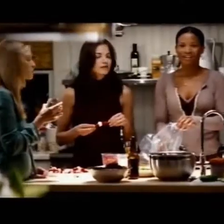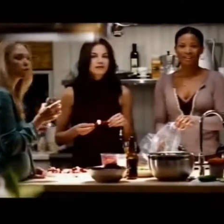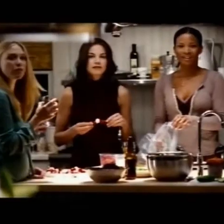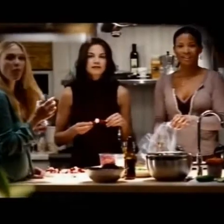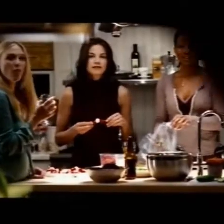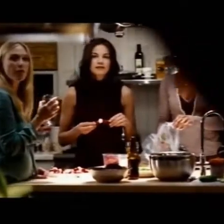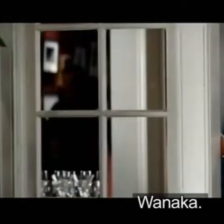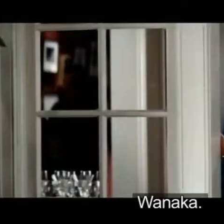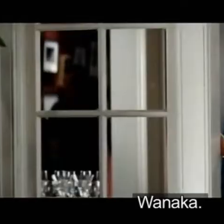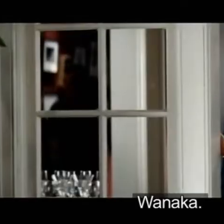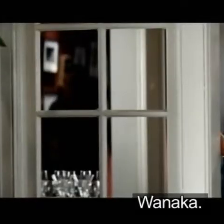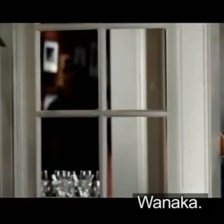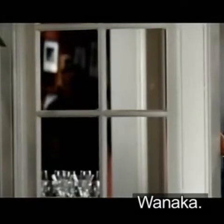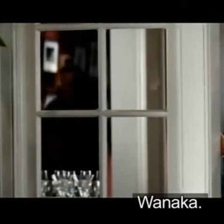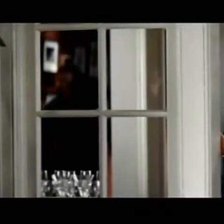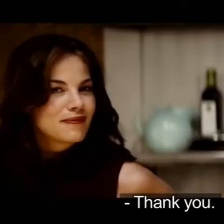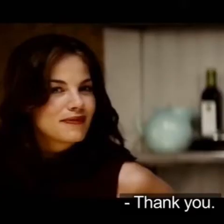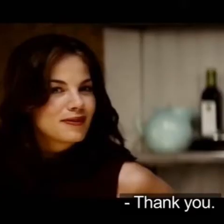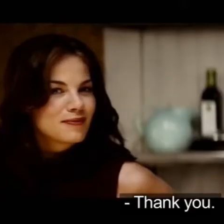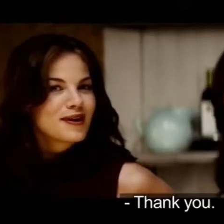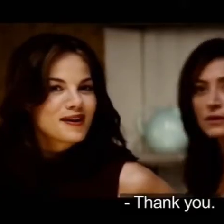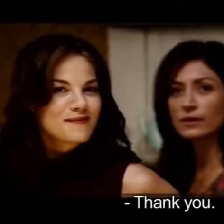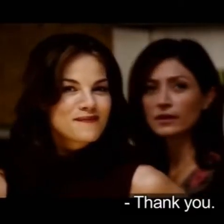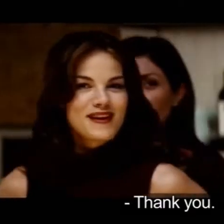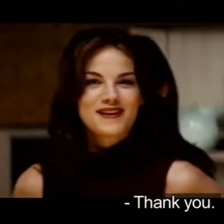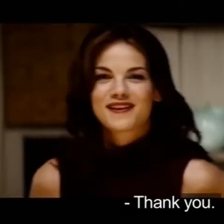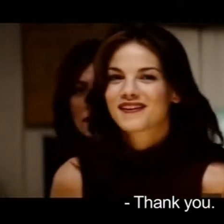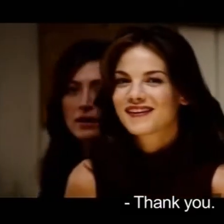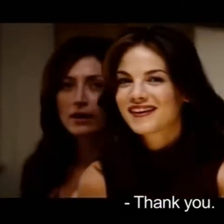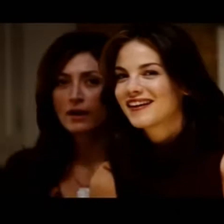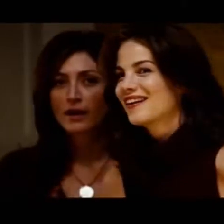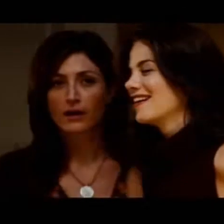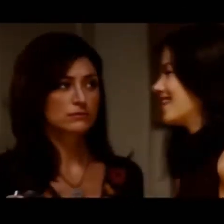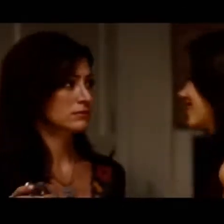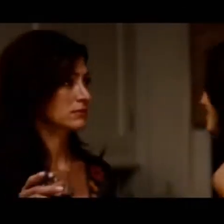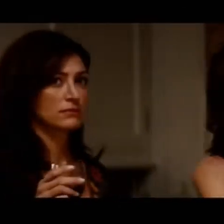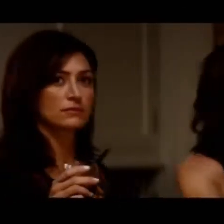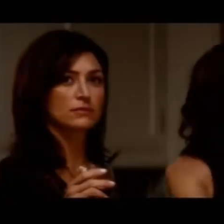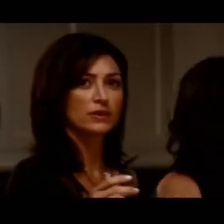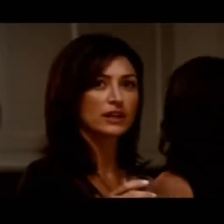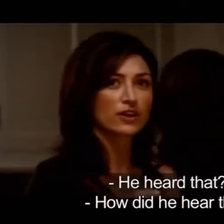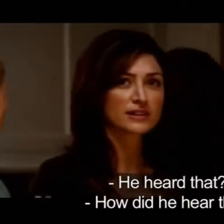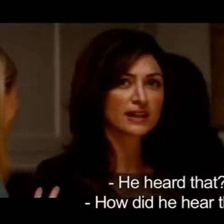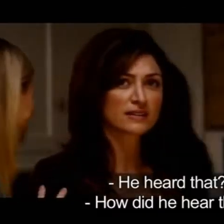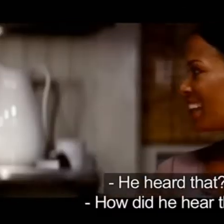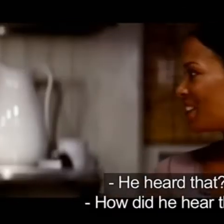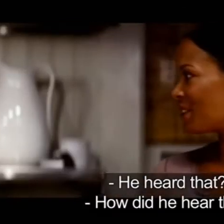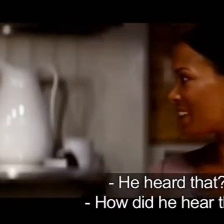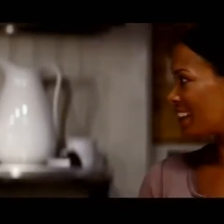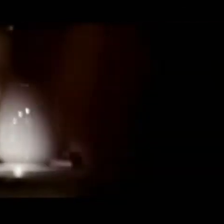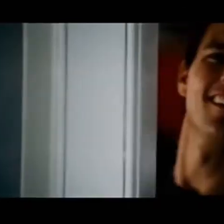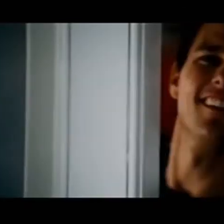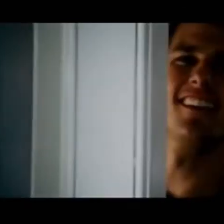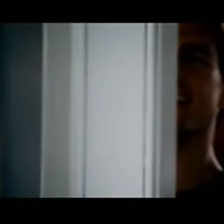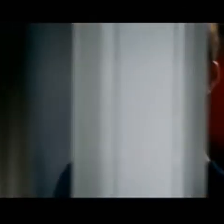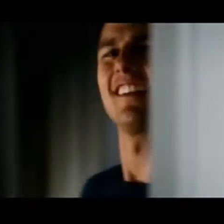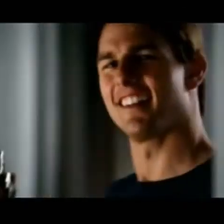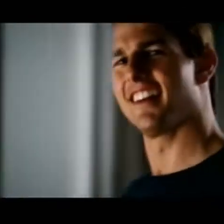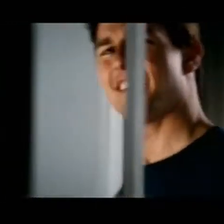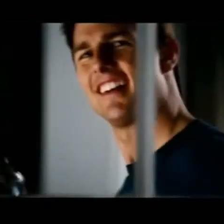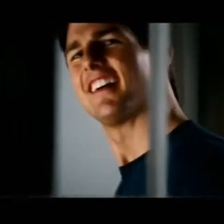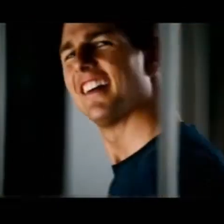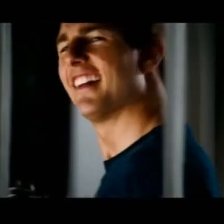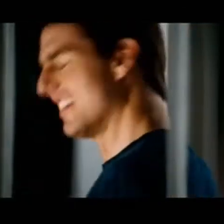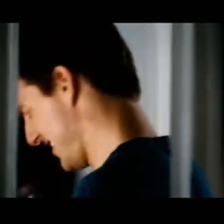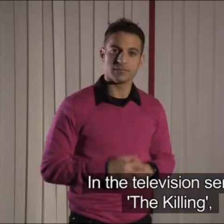Like Wanaka. Wanaka. Thank you. He heard that? How did he hear that? And the